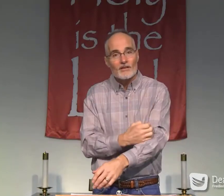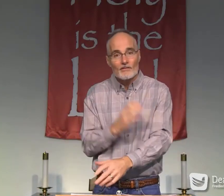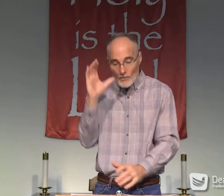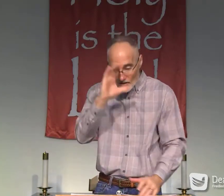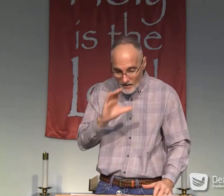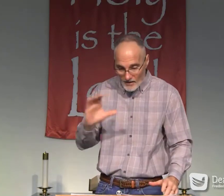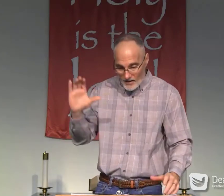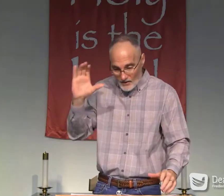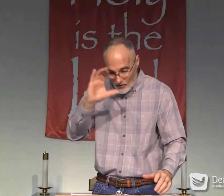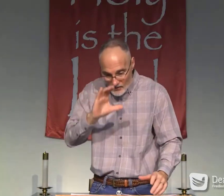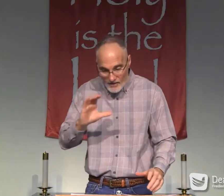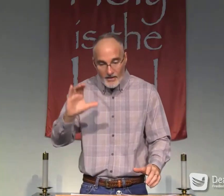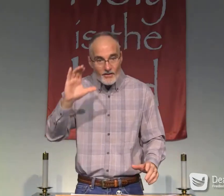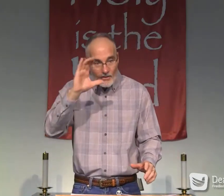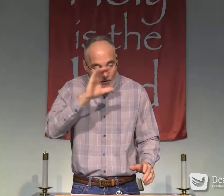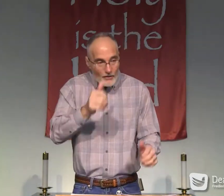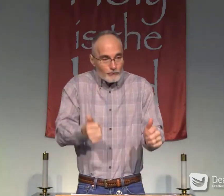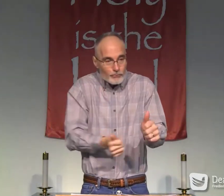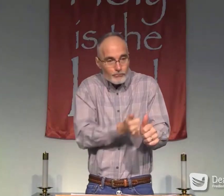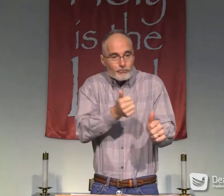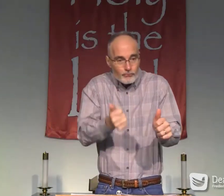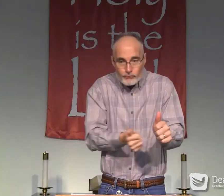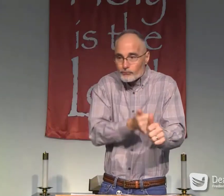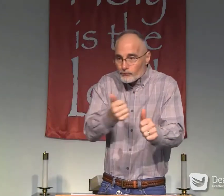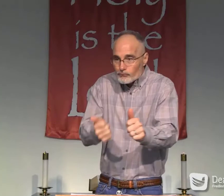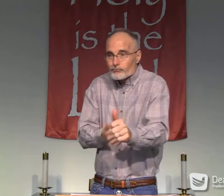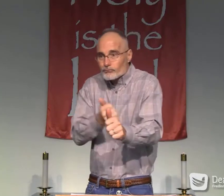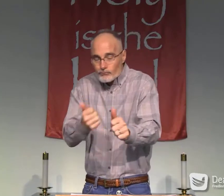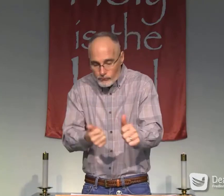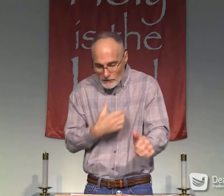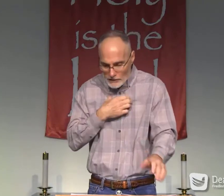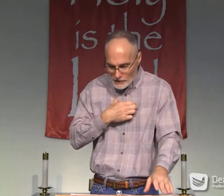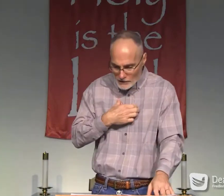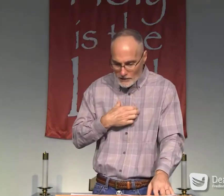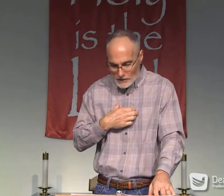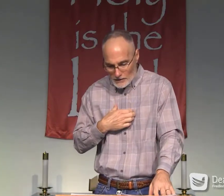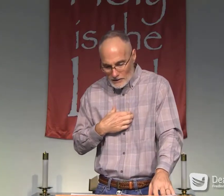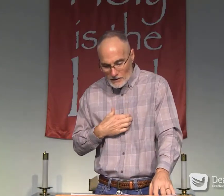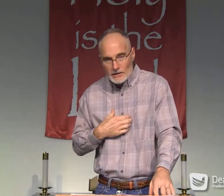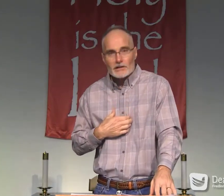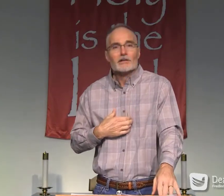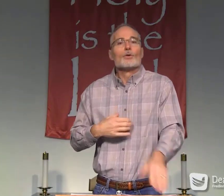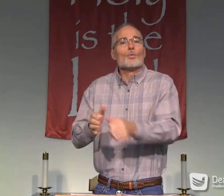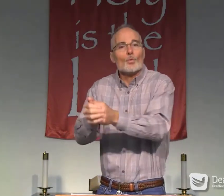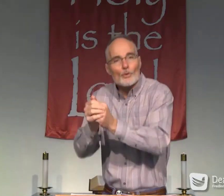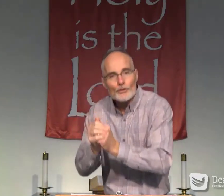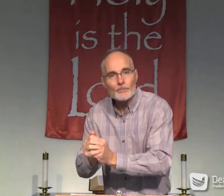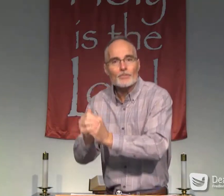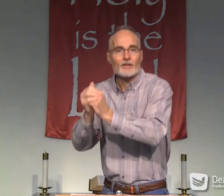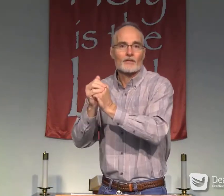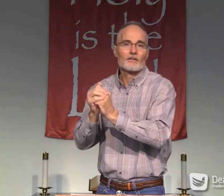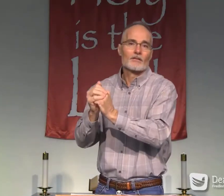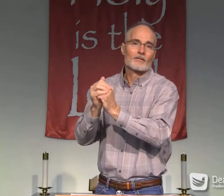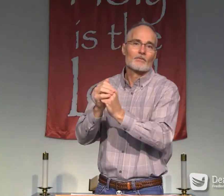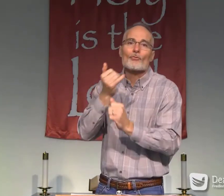We're wasting our energy, searching and pursuing desires,